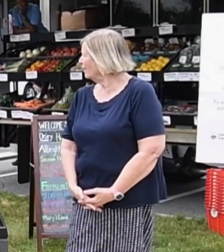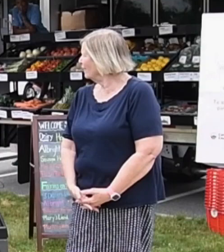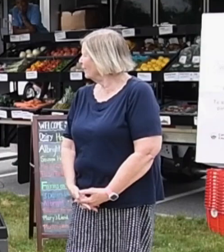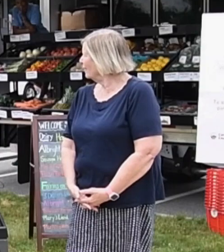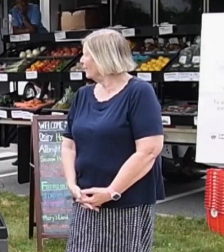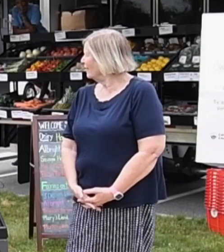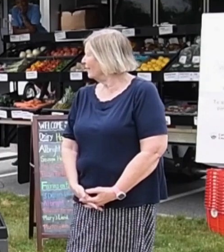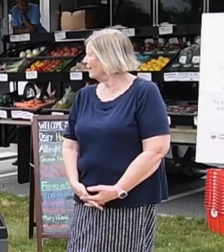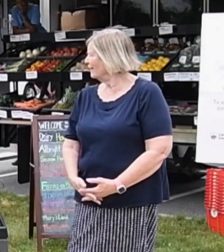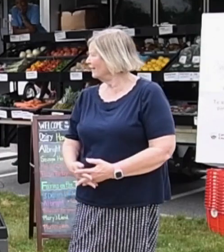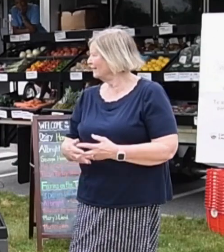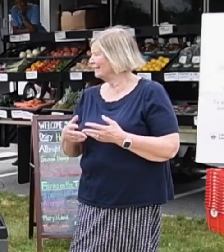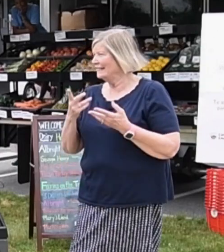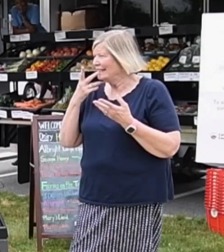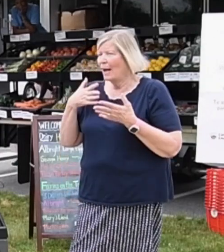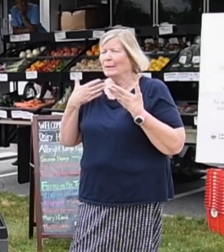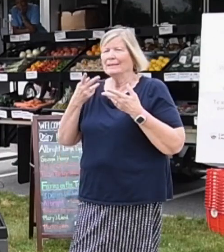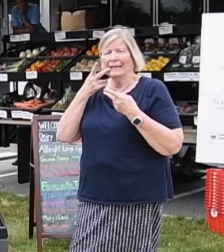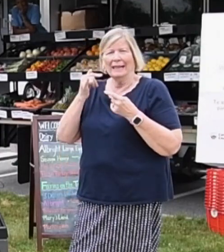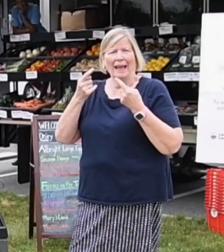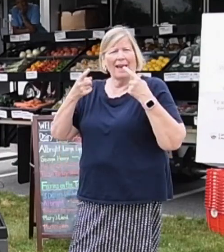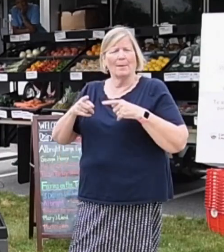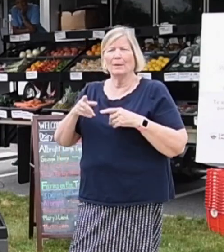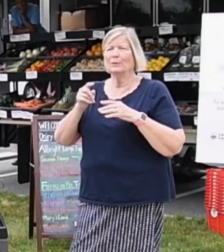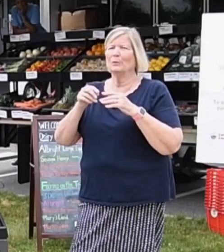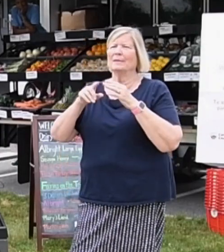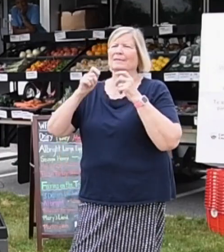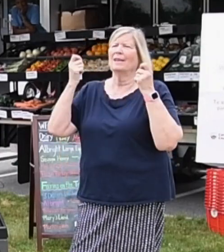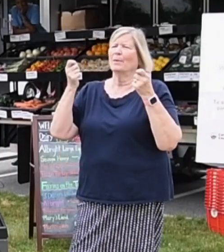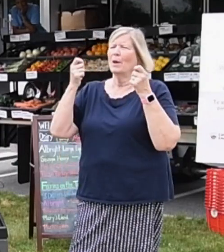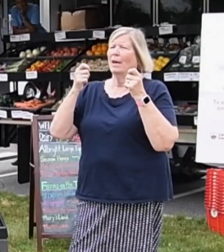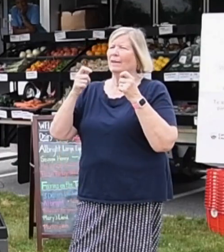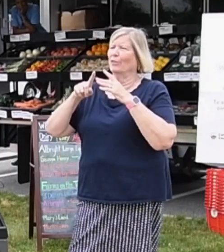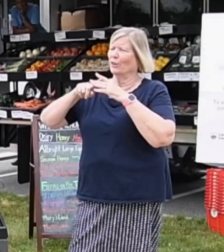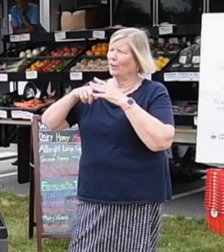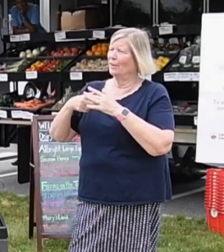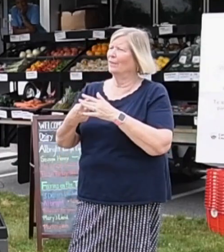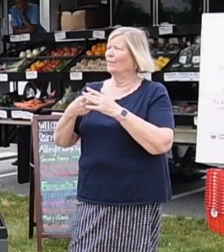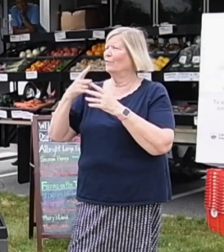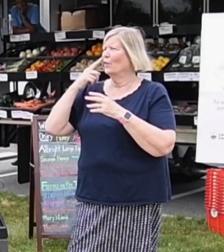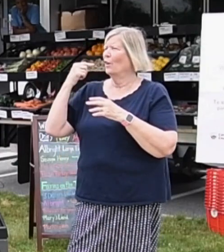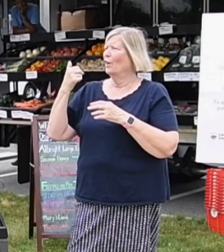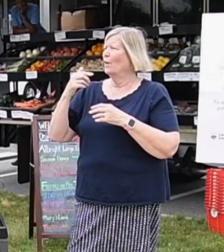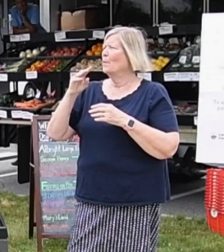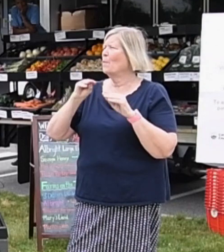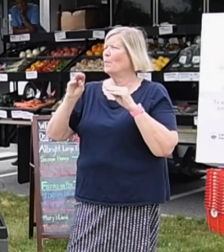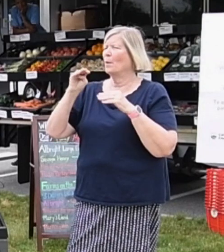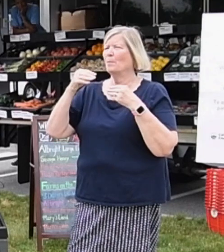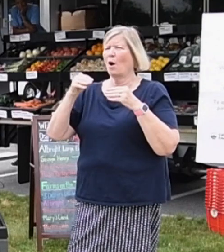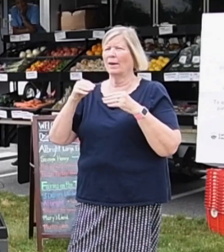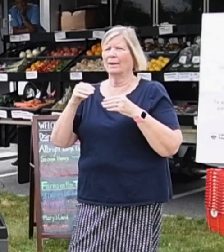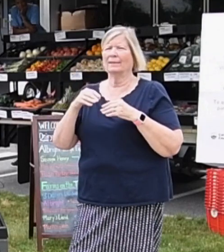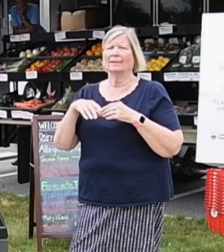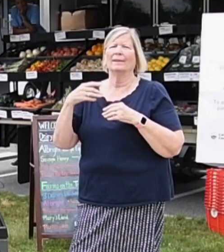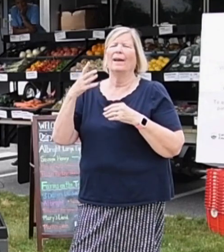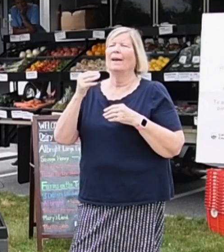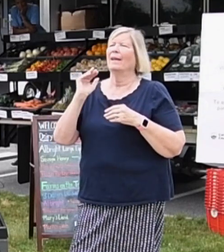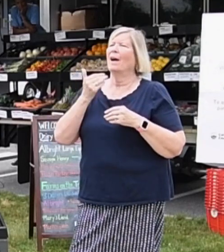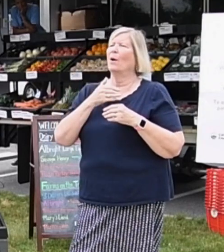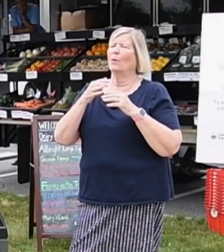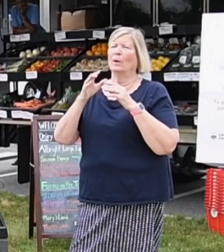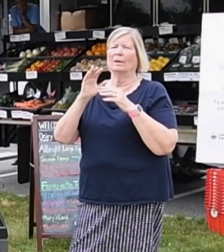to see it come to fruition. To celebrate the launch of the county's mobile market initiative, members of our Healthier Choices Coalition,